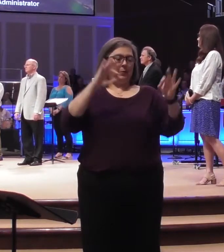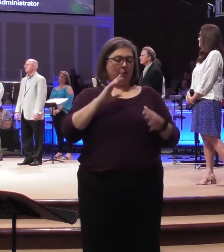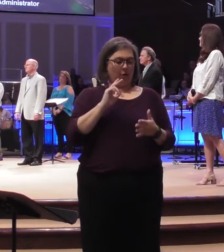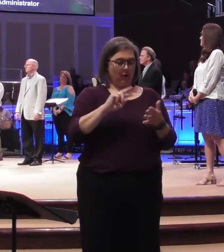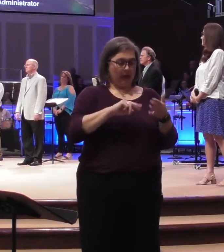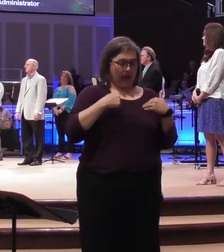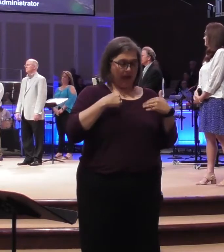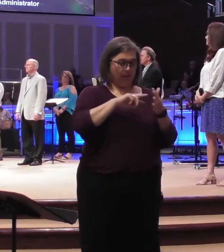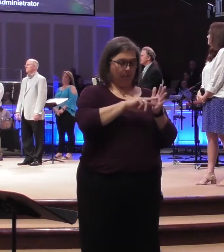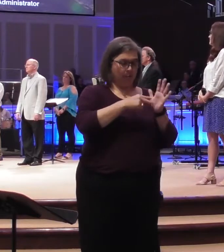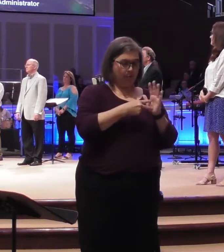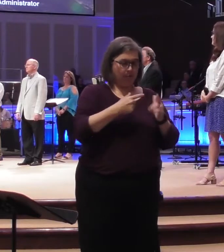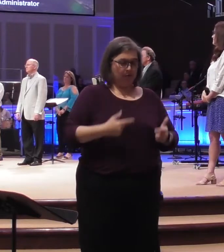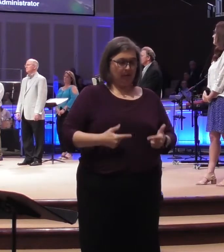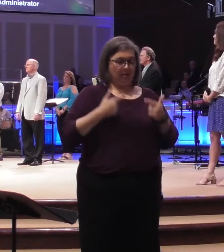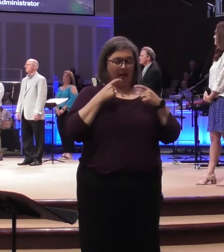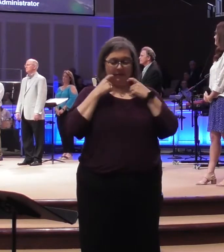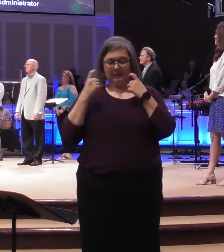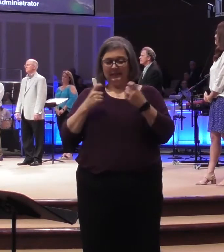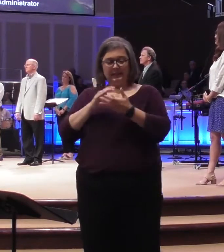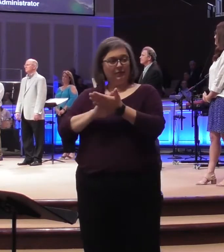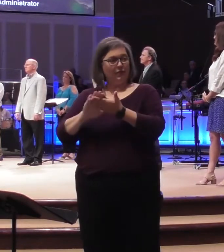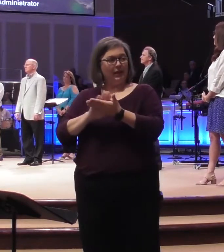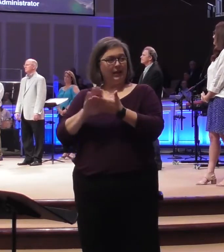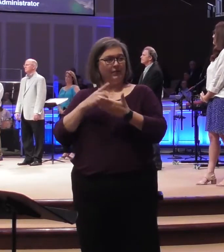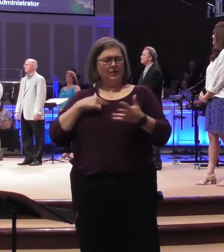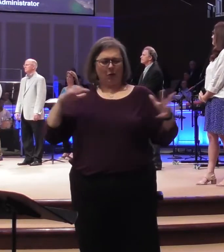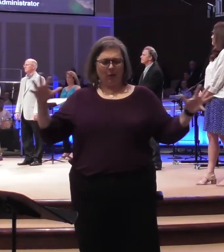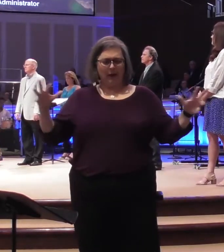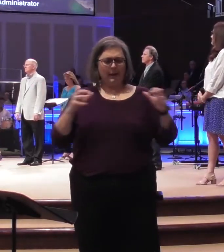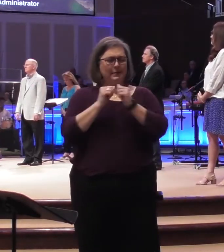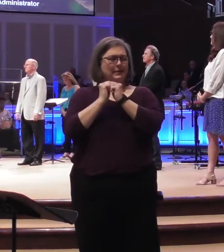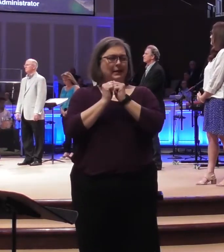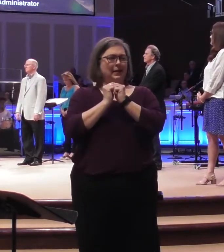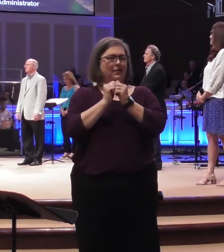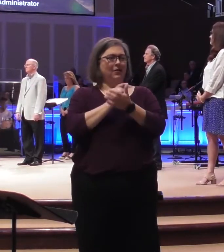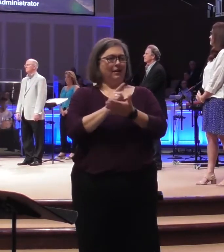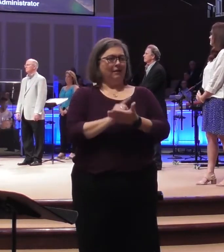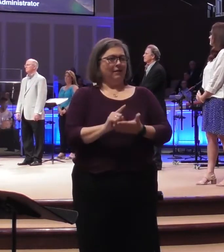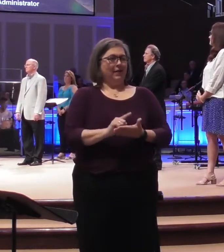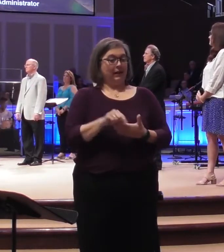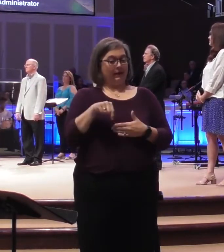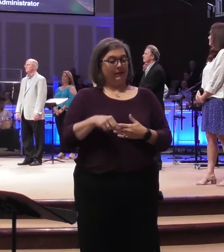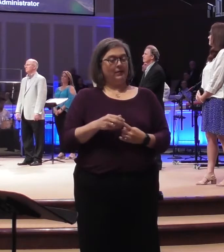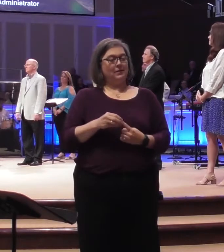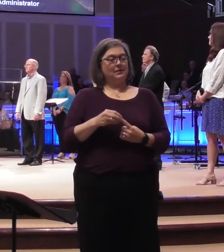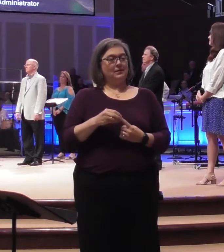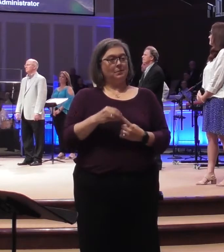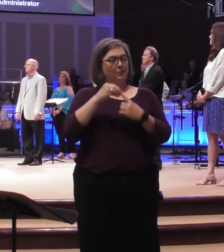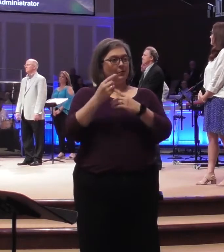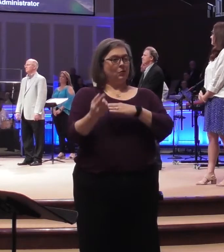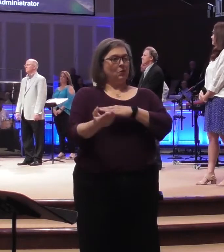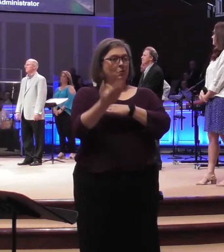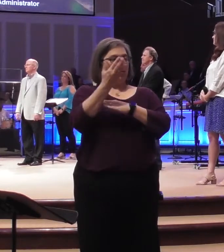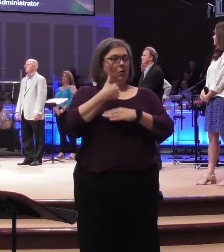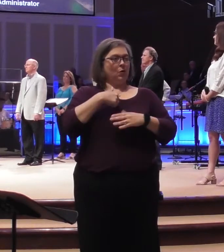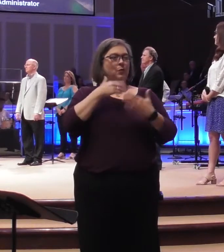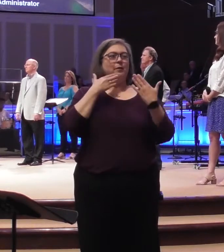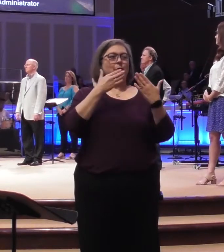forgiven, and having eternal life. And that's why we gather week after week. And that's why on this morning especially, we're so grateful and thankful for all